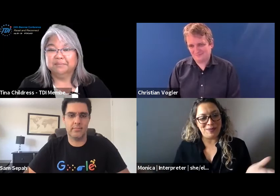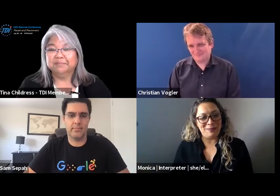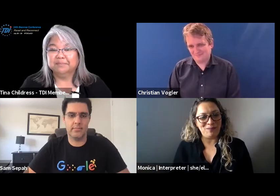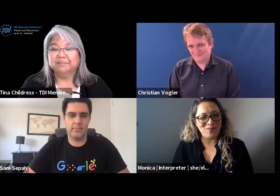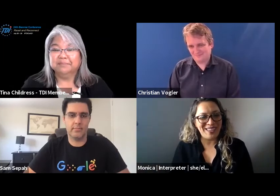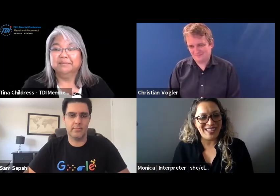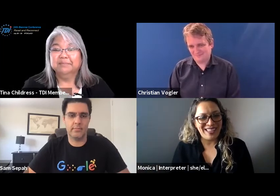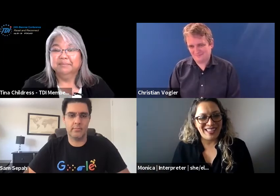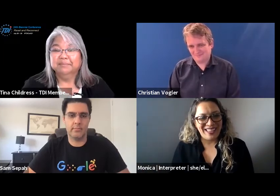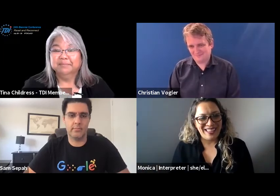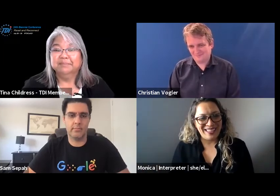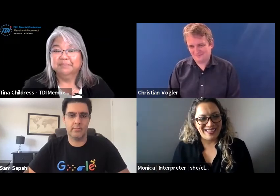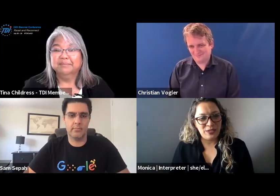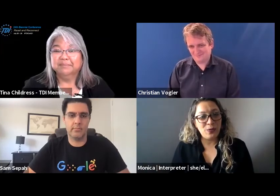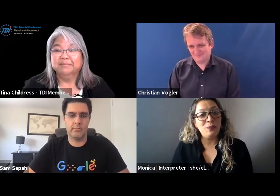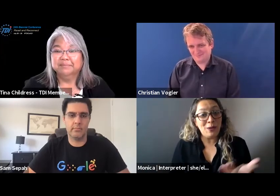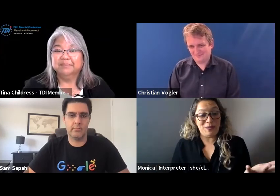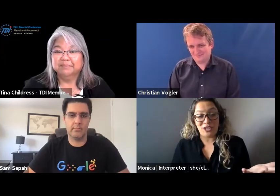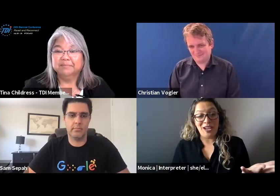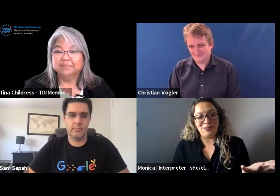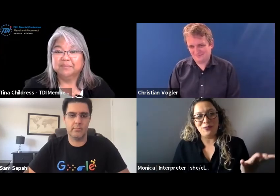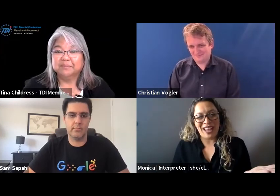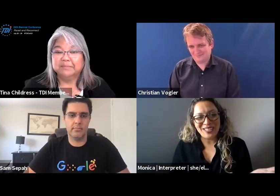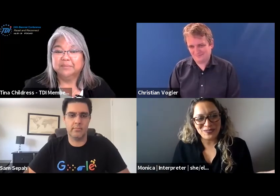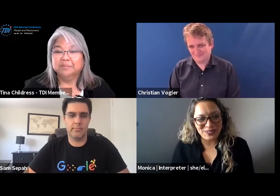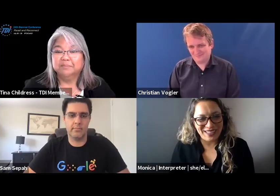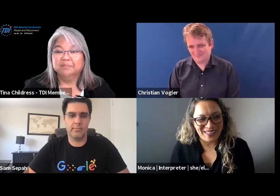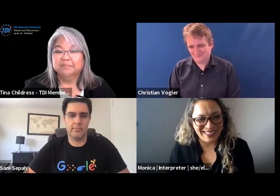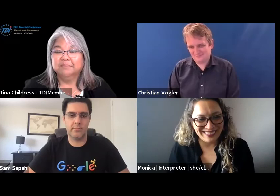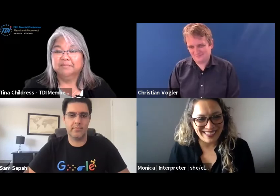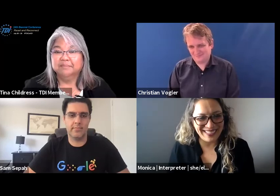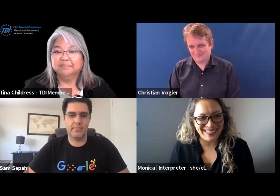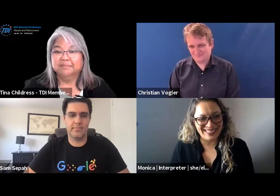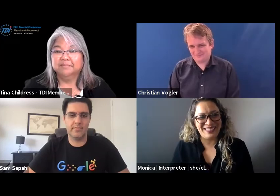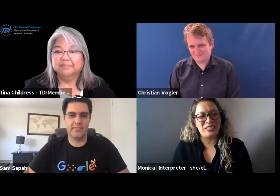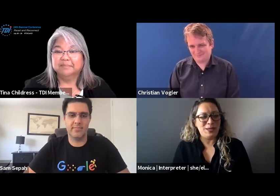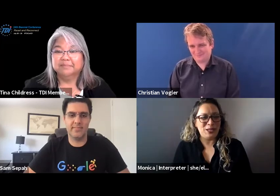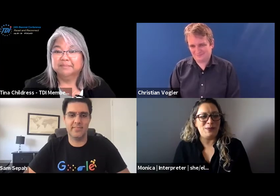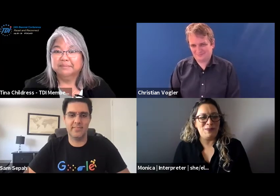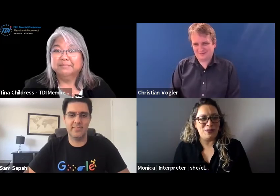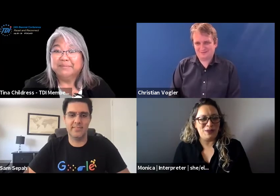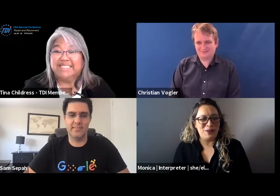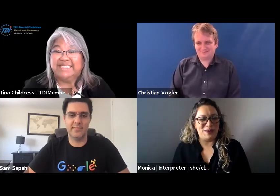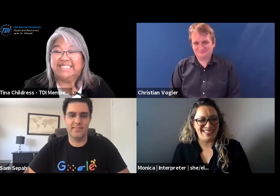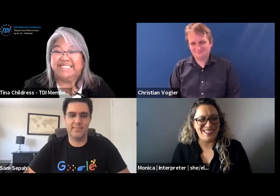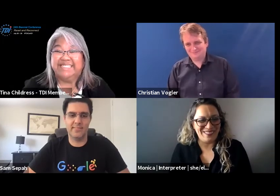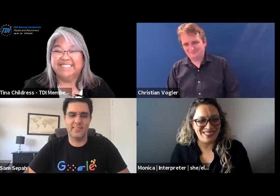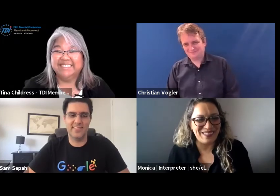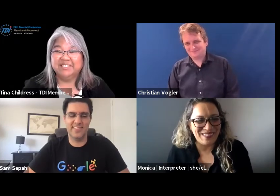me. So my job, what I do for a living, to explain a little bit more about myself. So let me